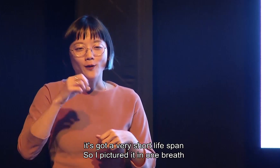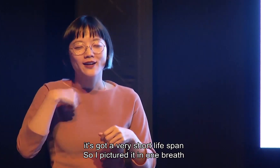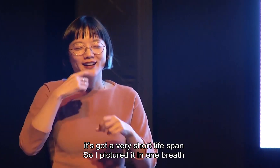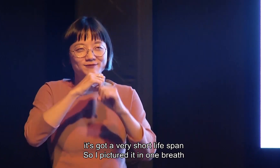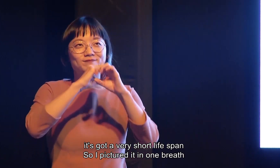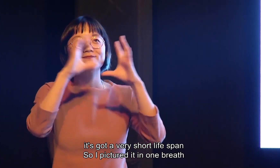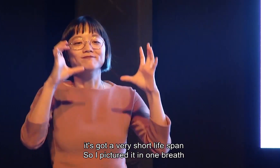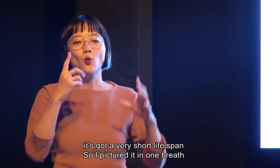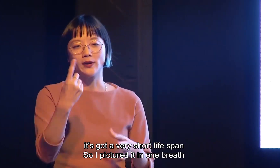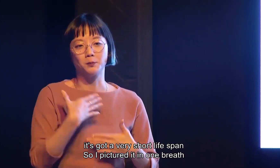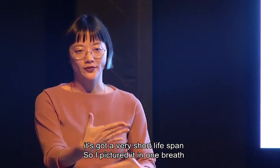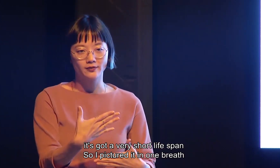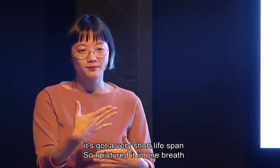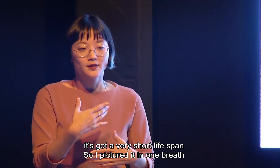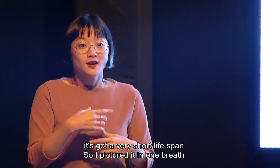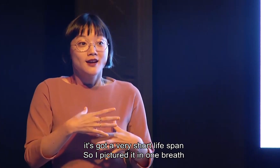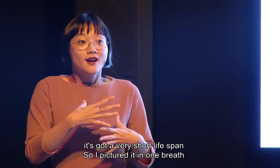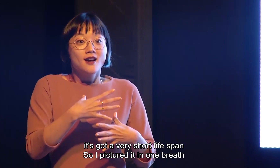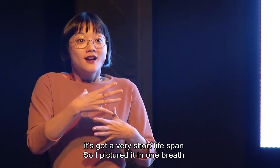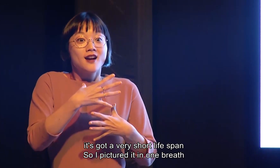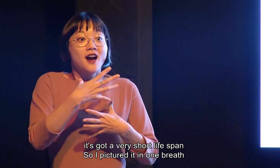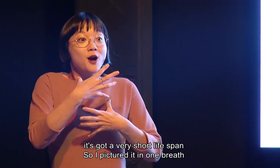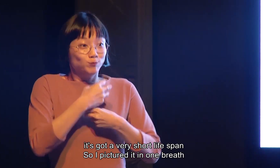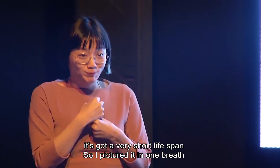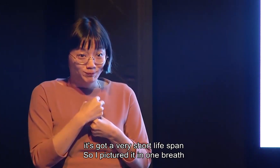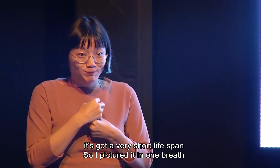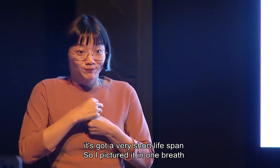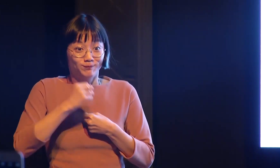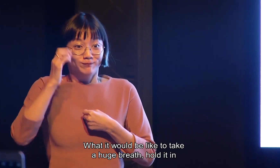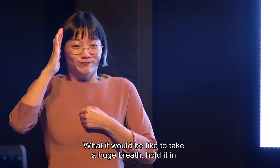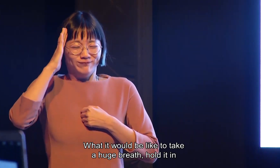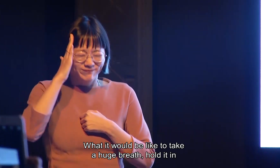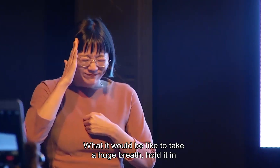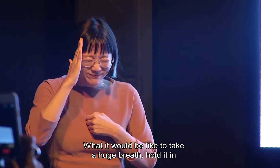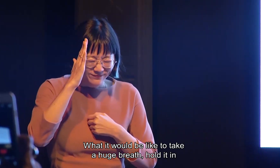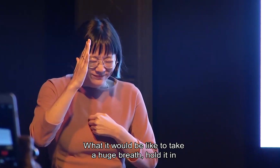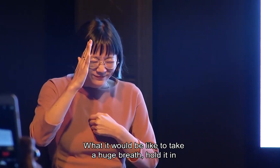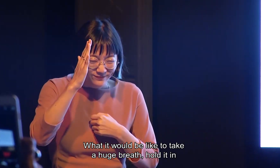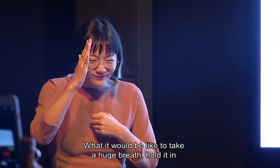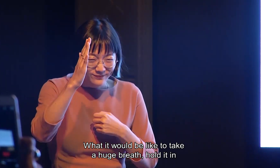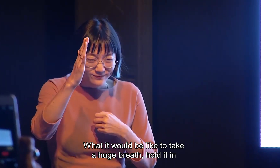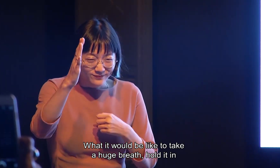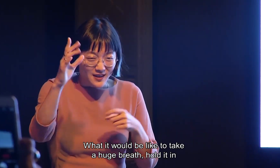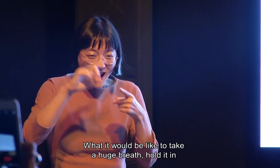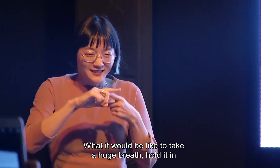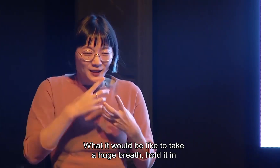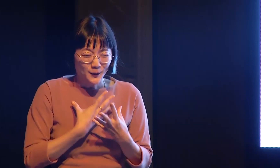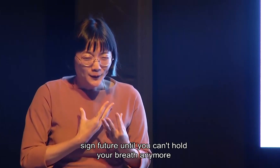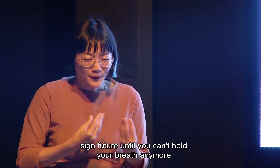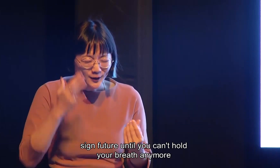short lifespan. So I pictured it in one breath. What it would be like to take a huge breath, hold it in, sign